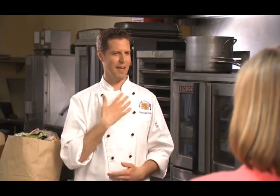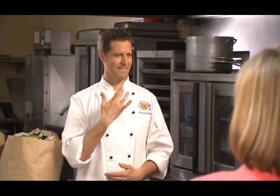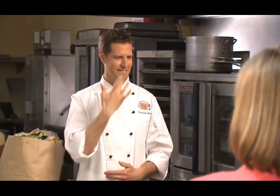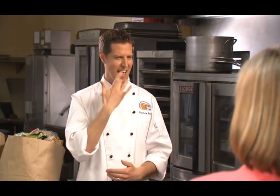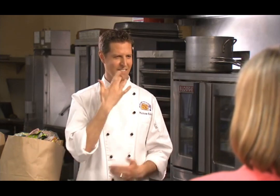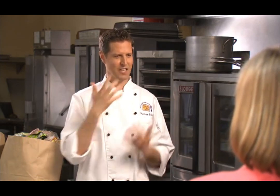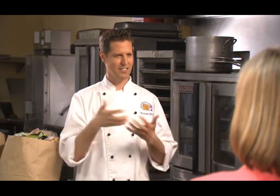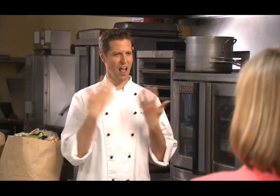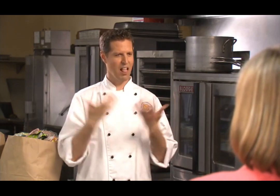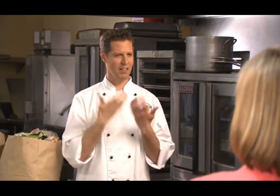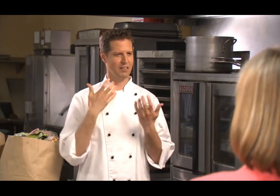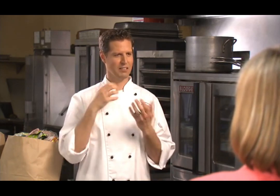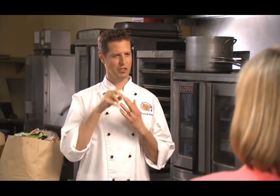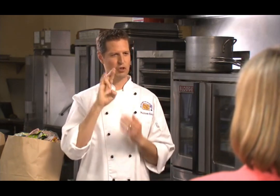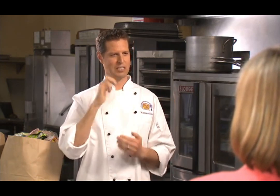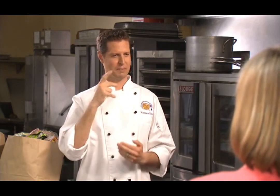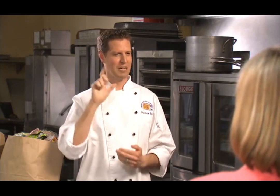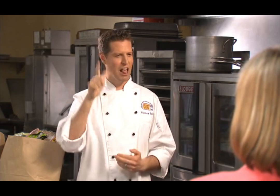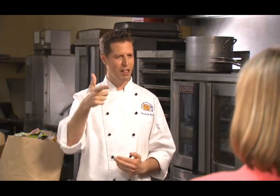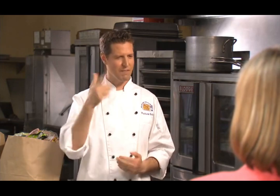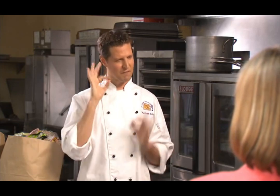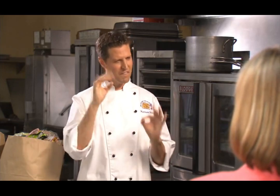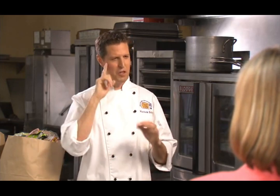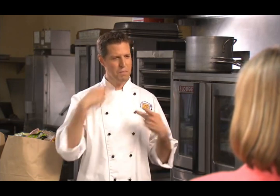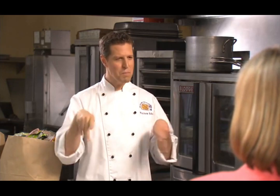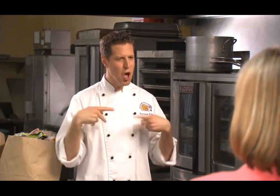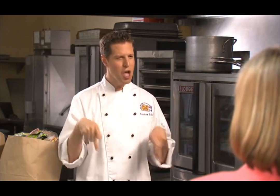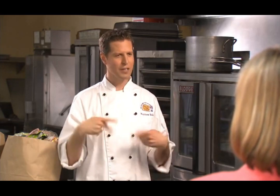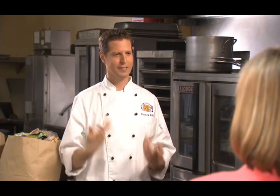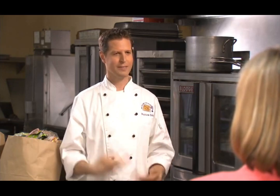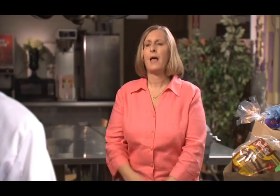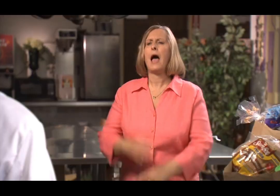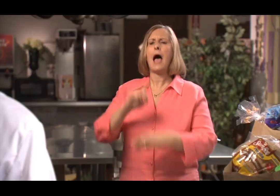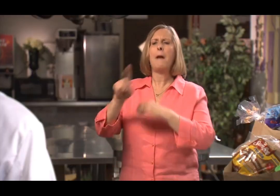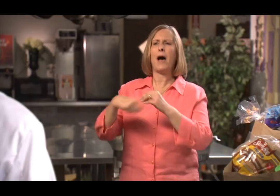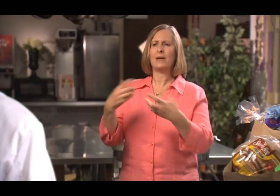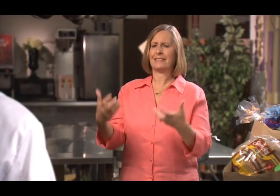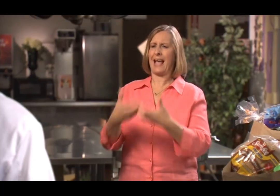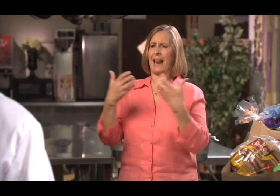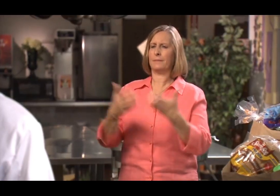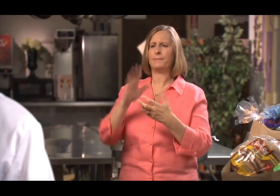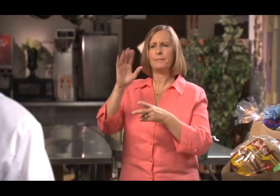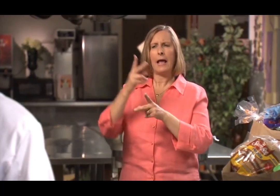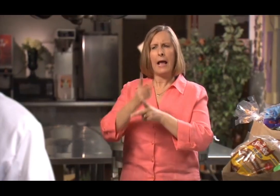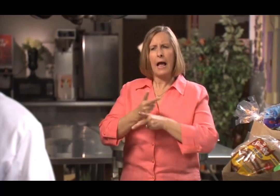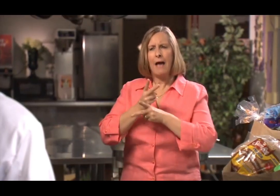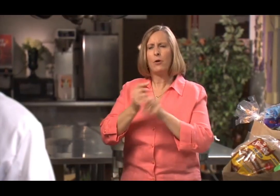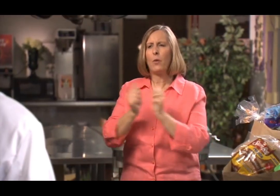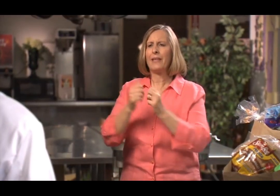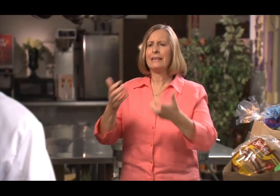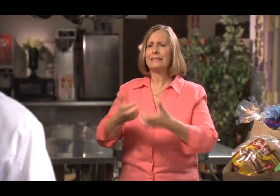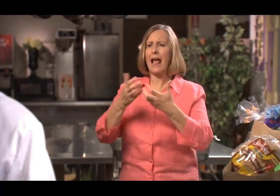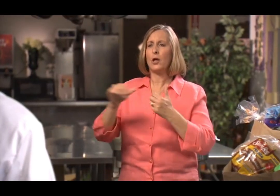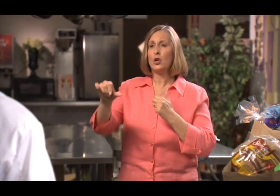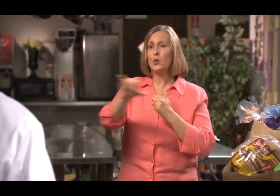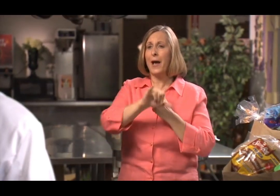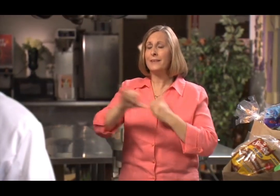of my favorite salads in the recipe section. It's perfect for parties. Speaking of salads, be careful with salad